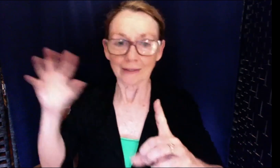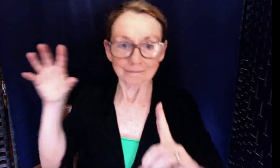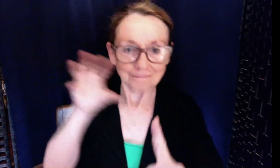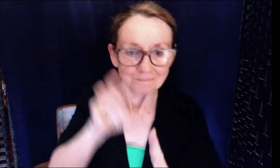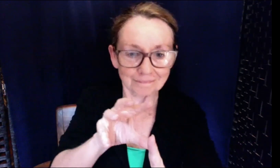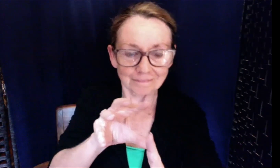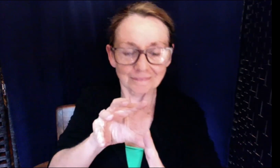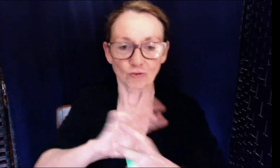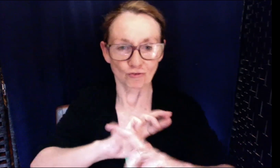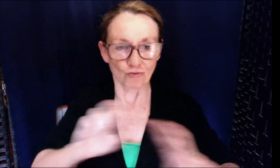Yep.